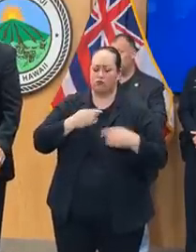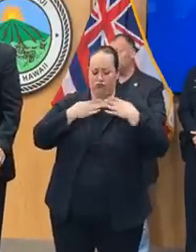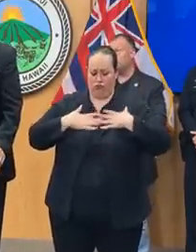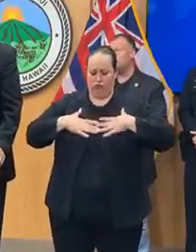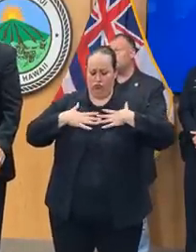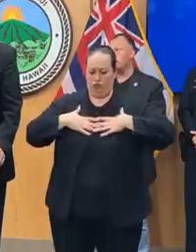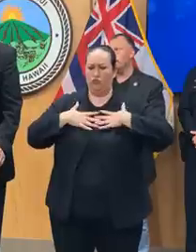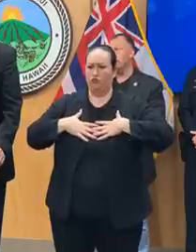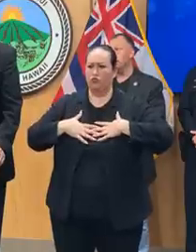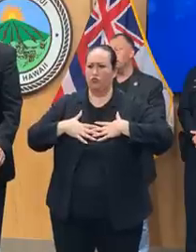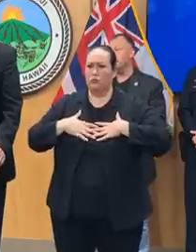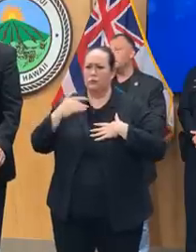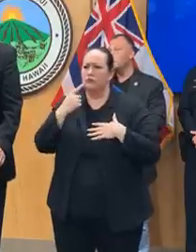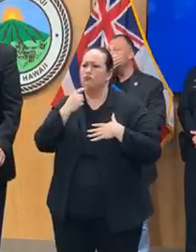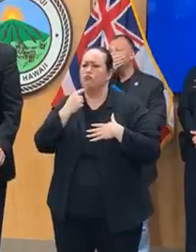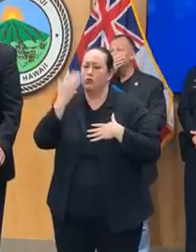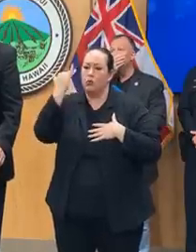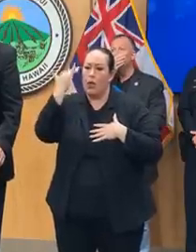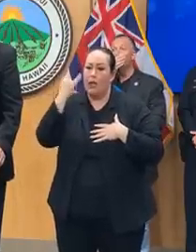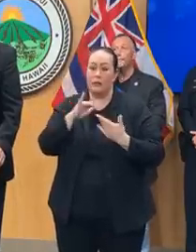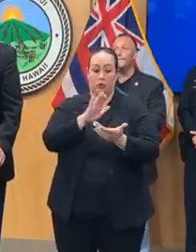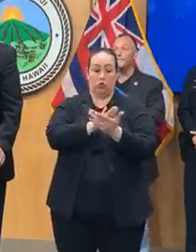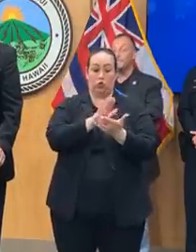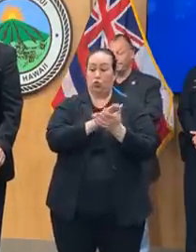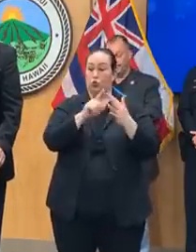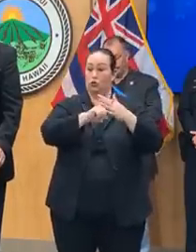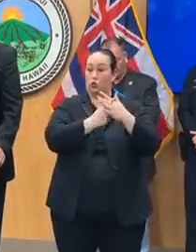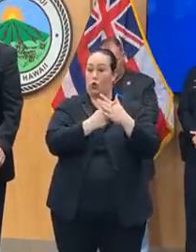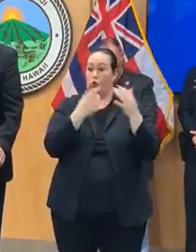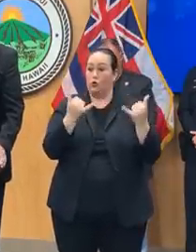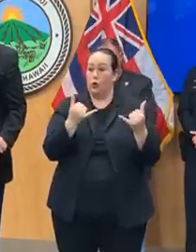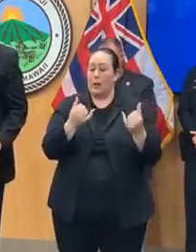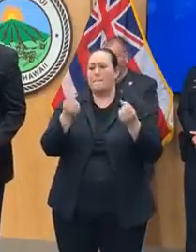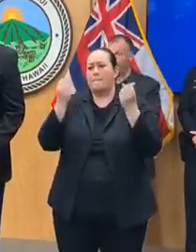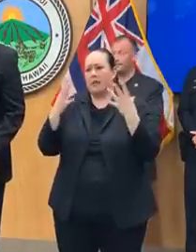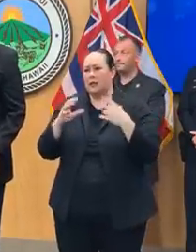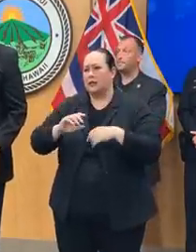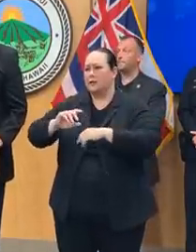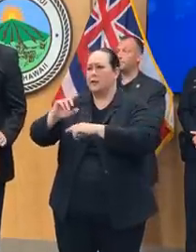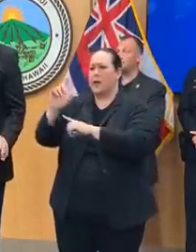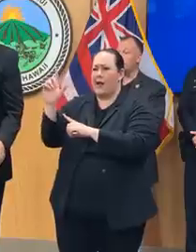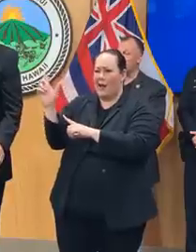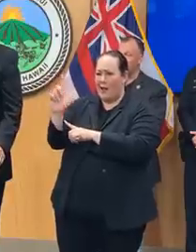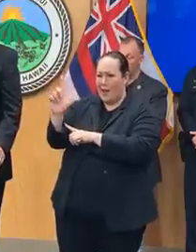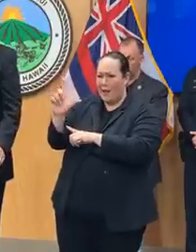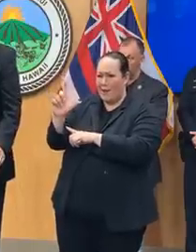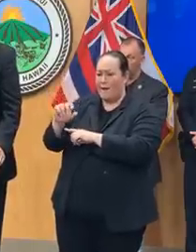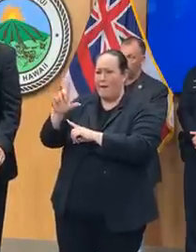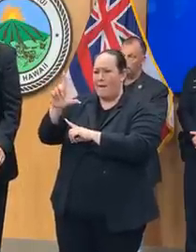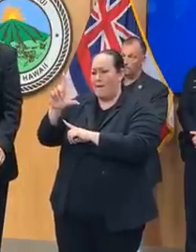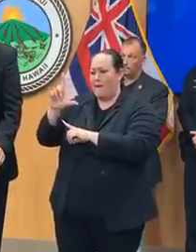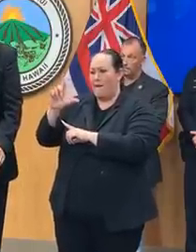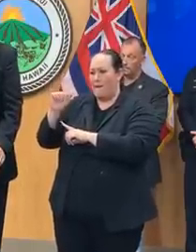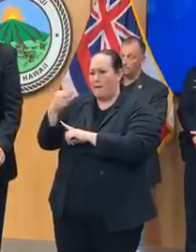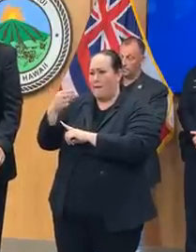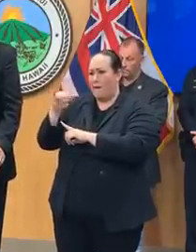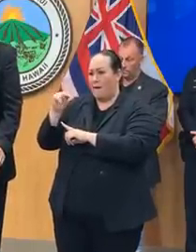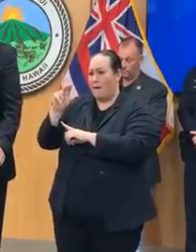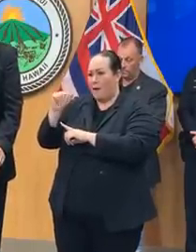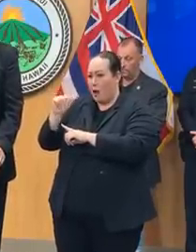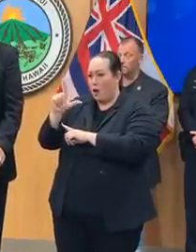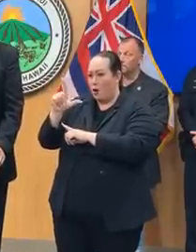morning, or this afternoon, I should say. School started today, and many of our Lahaina Luna students and Lahaina school students have been welcomed